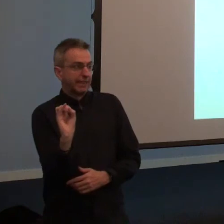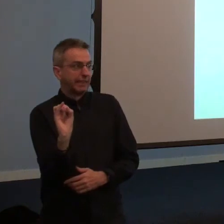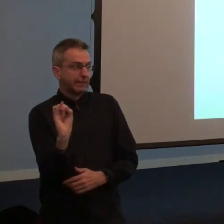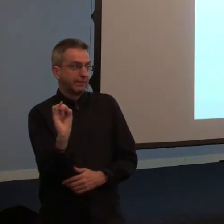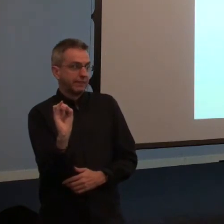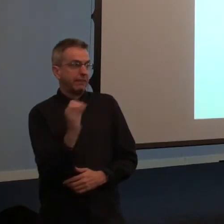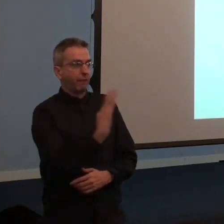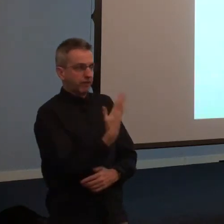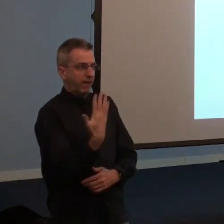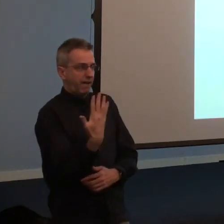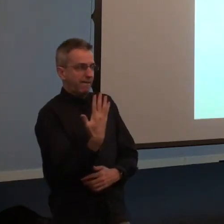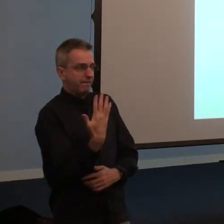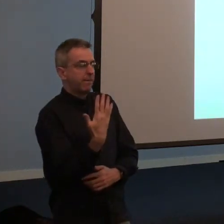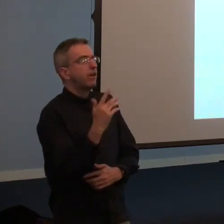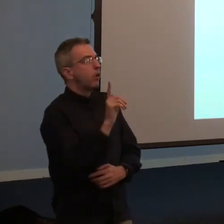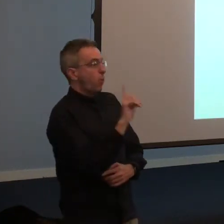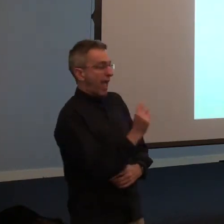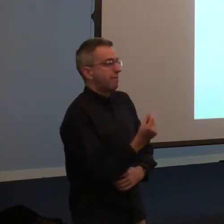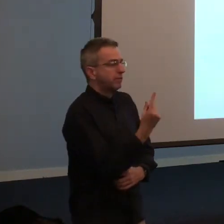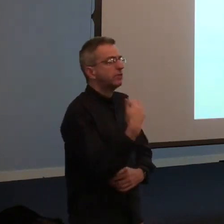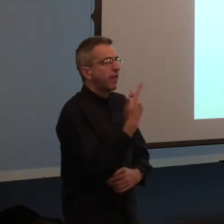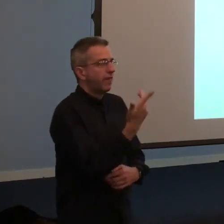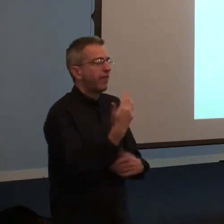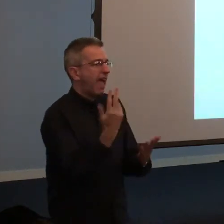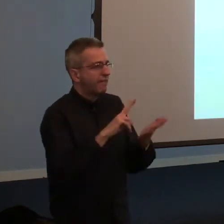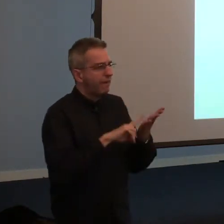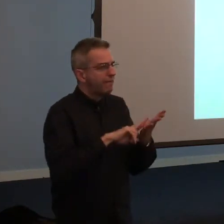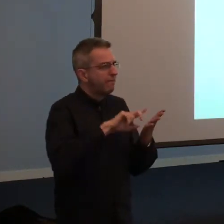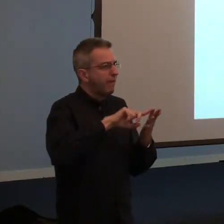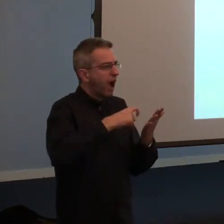And these volunteers were aged 18 to 70, and there was 45 of them.